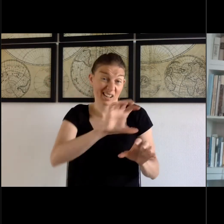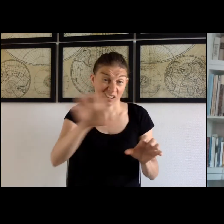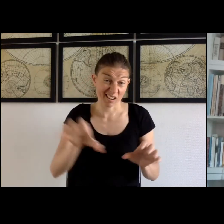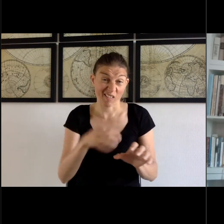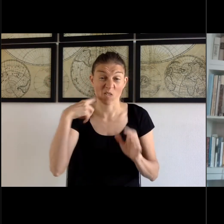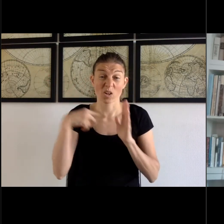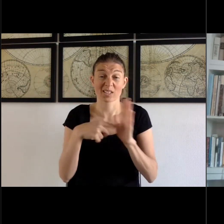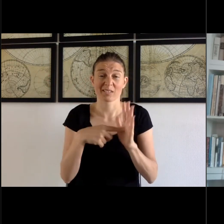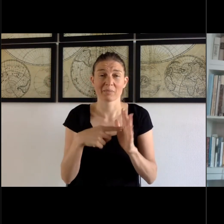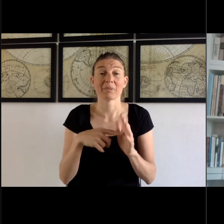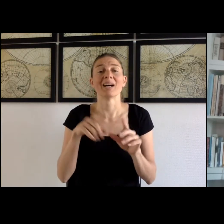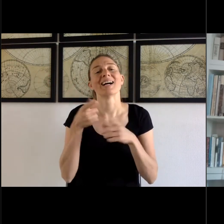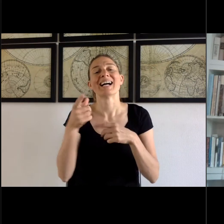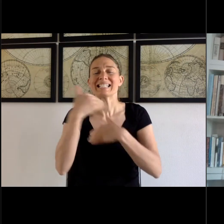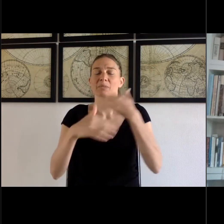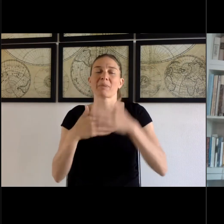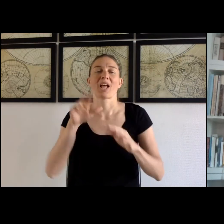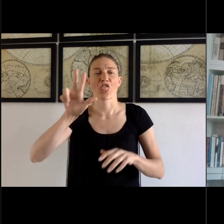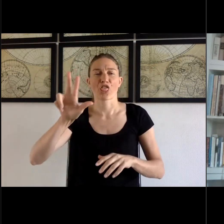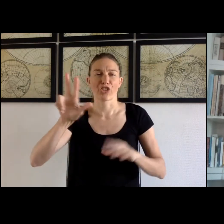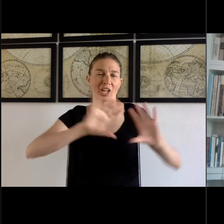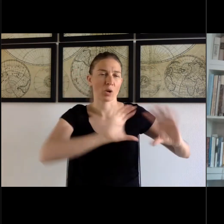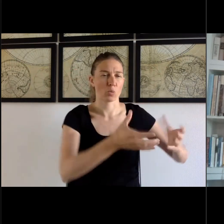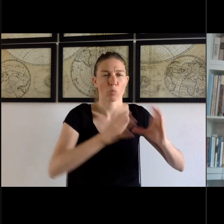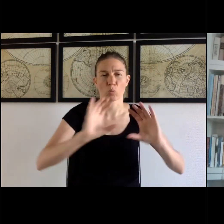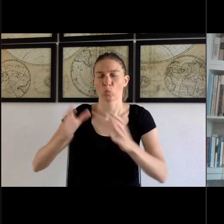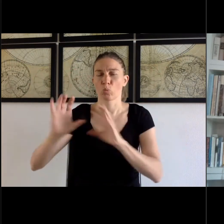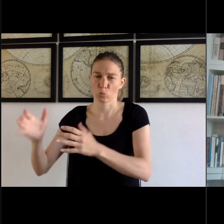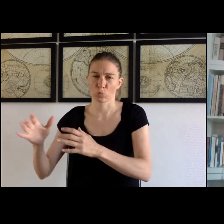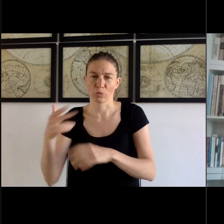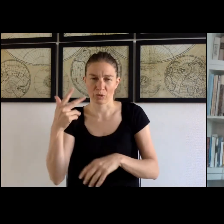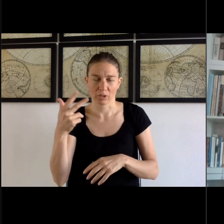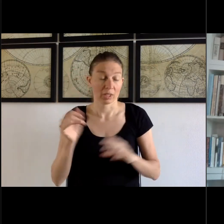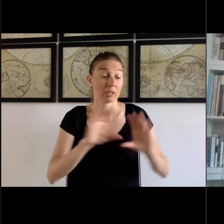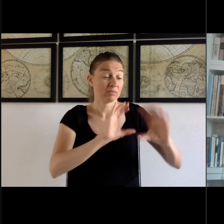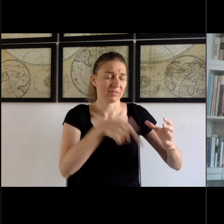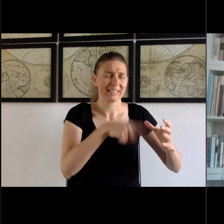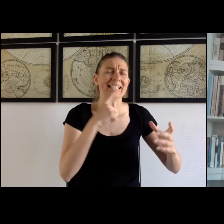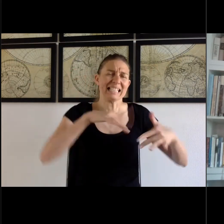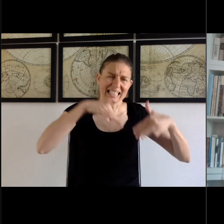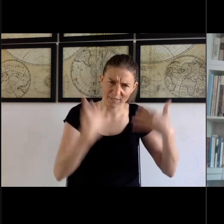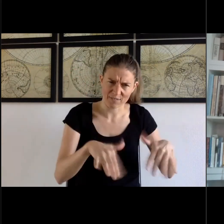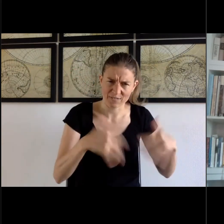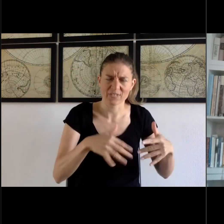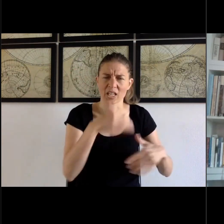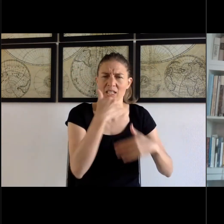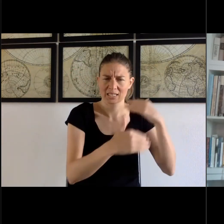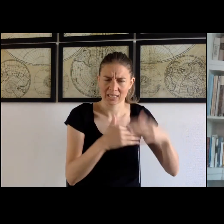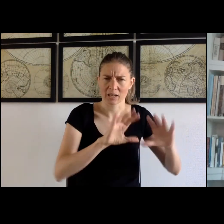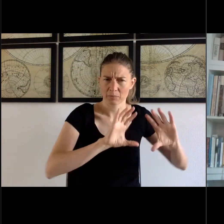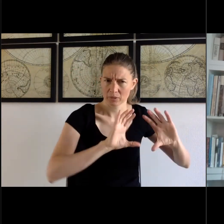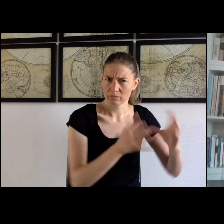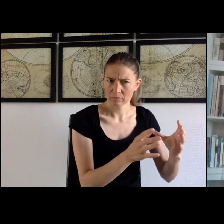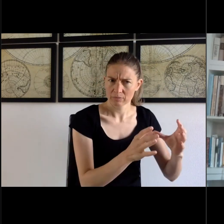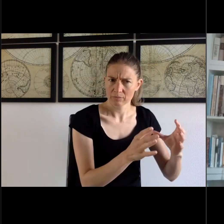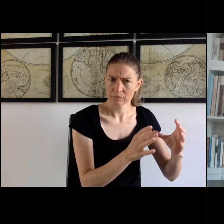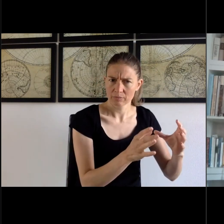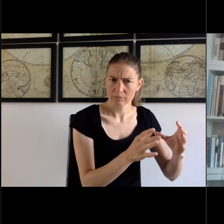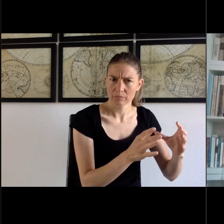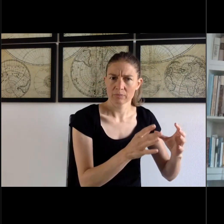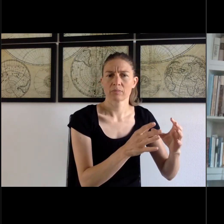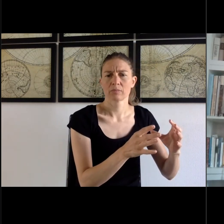of disabilities, where the first one is the most severe group, and the third